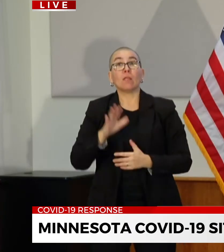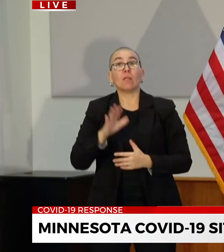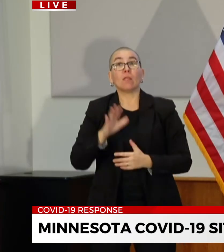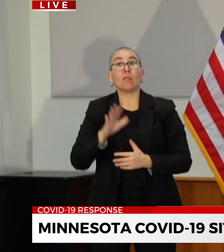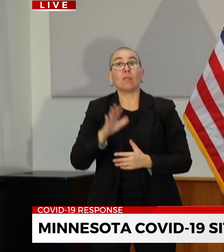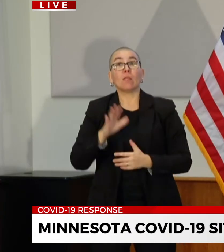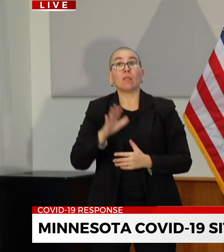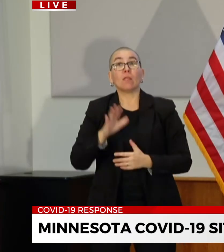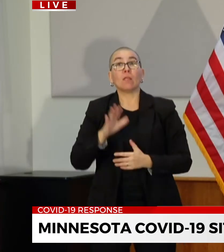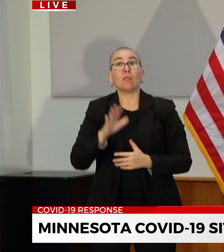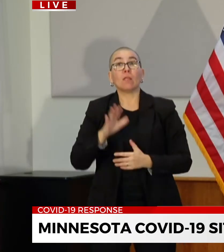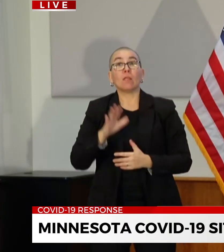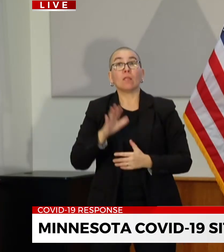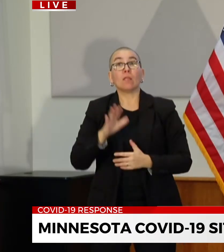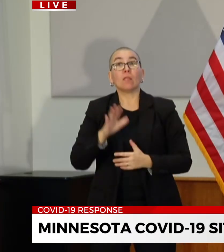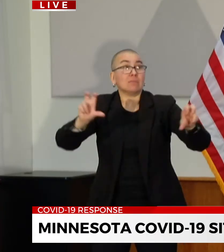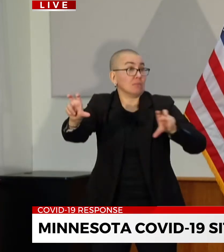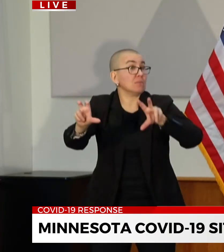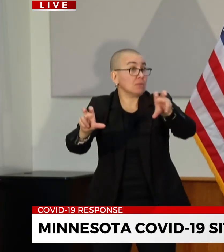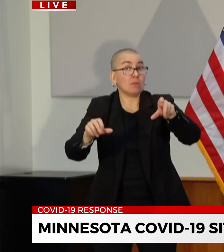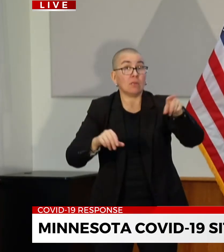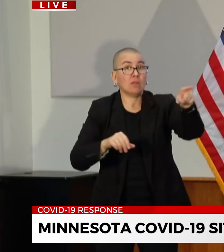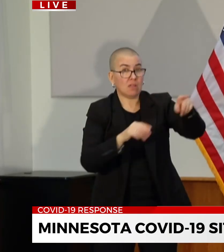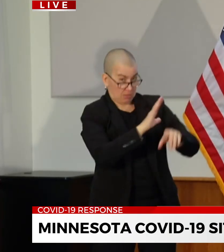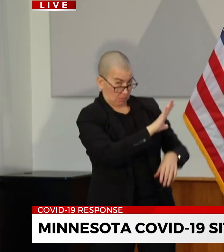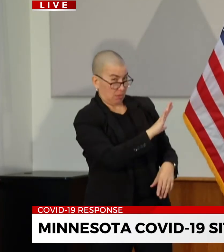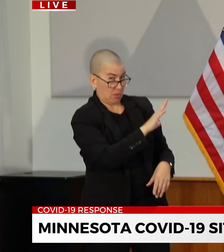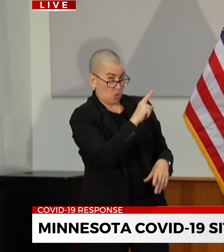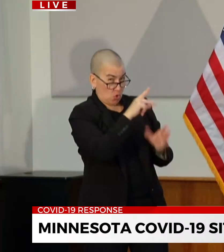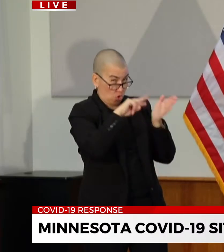process. So still trying to get them back.